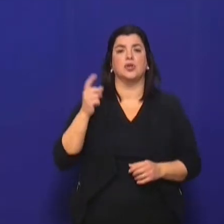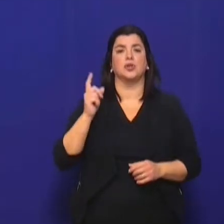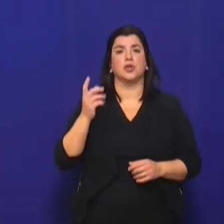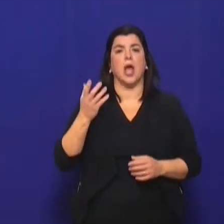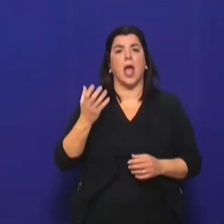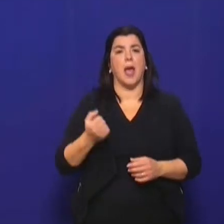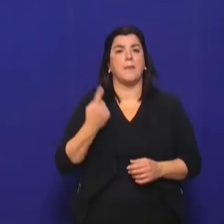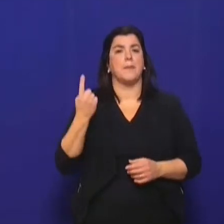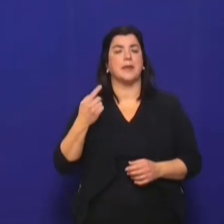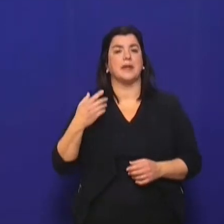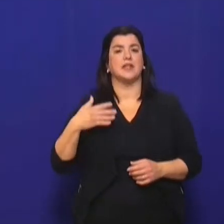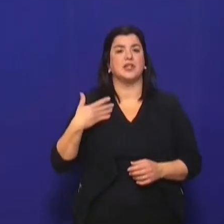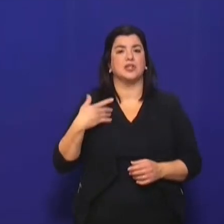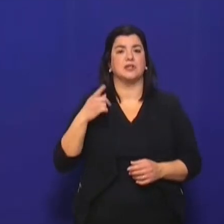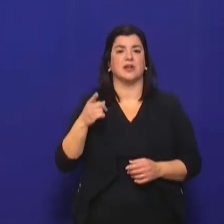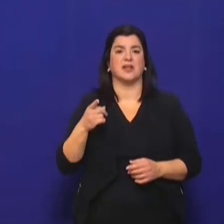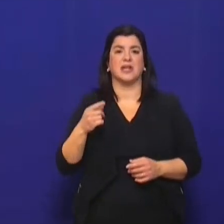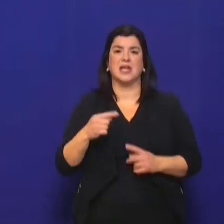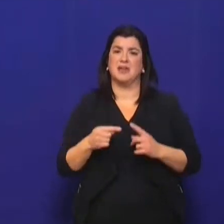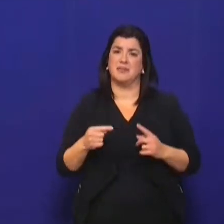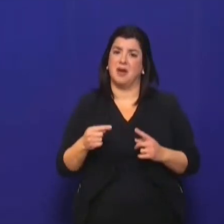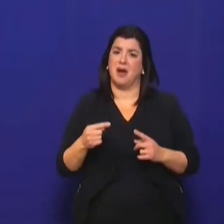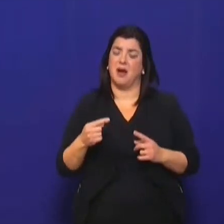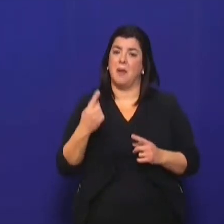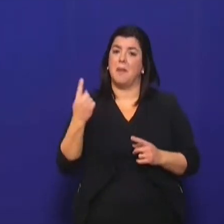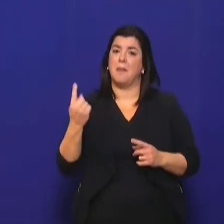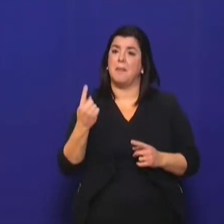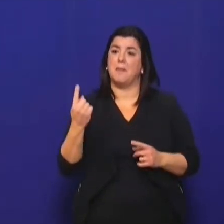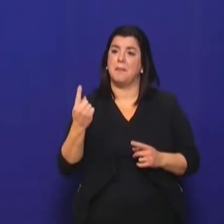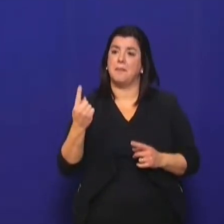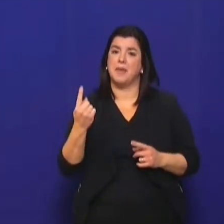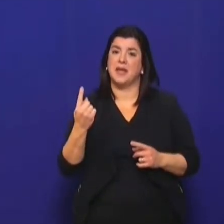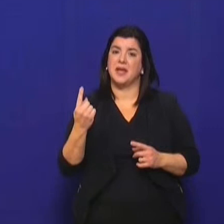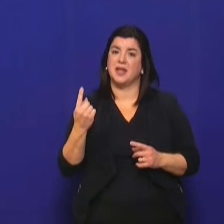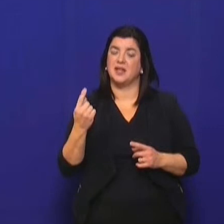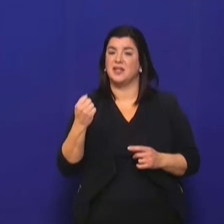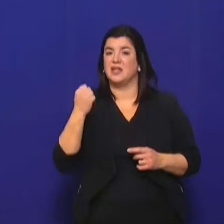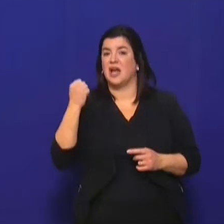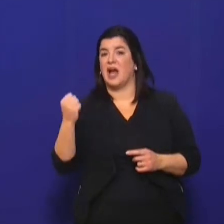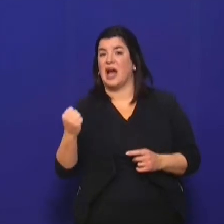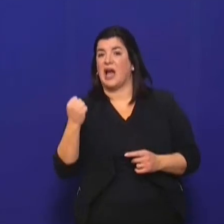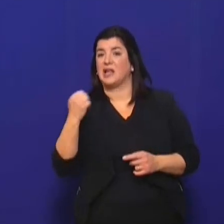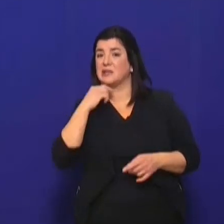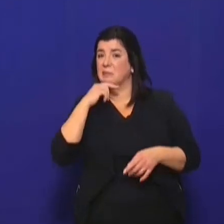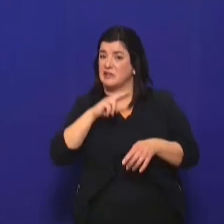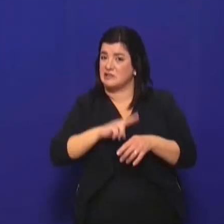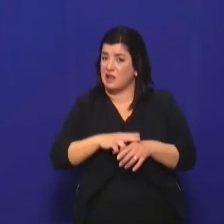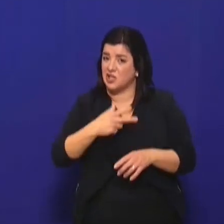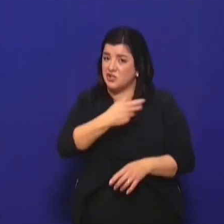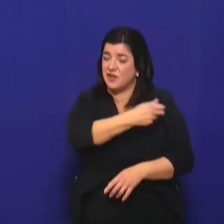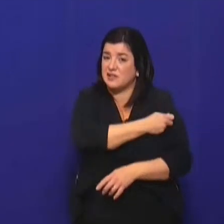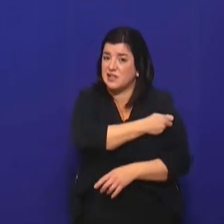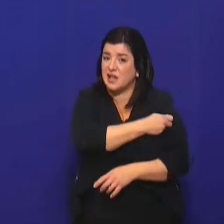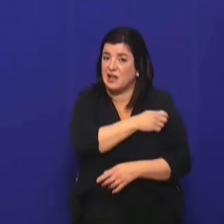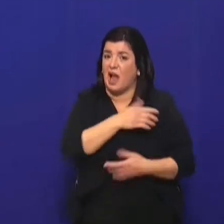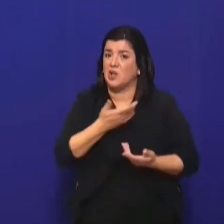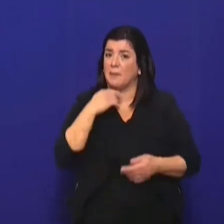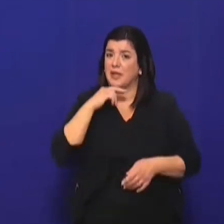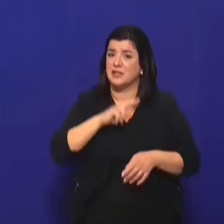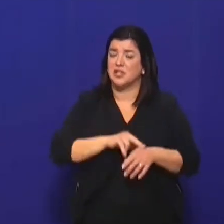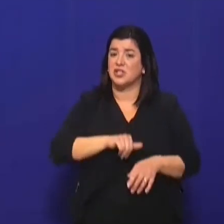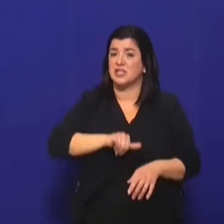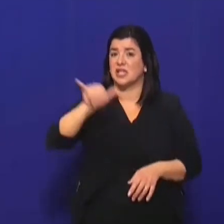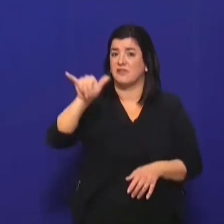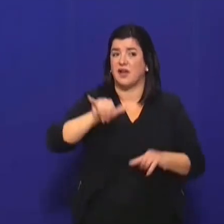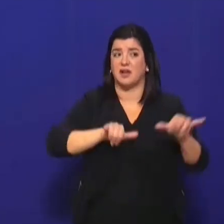but some fear that it could discriminate between people according to their health. Thank you. Mela, biex nispjegaw